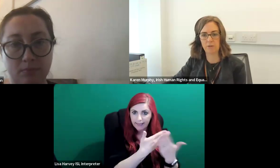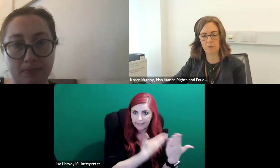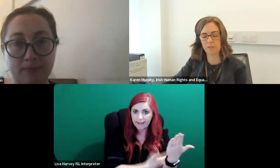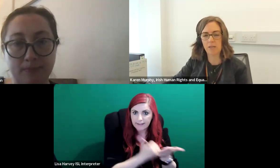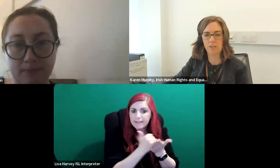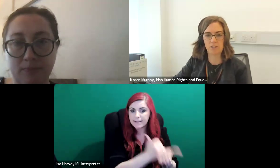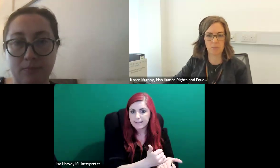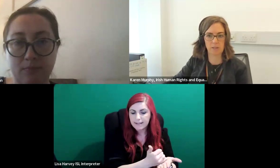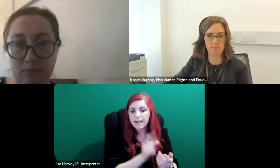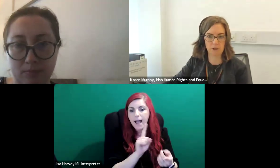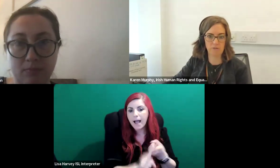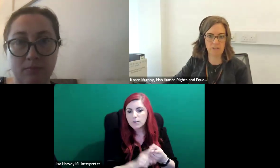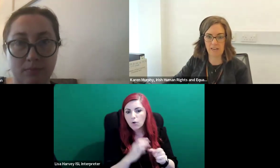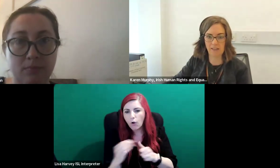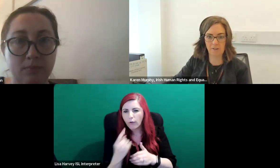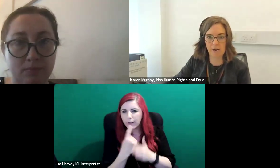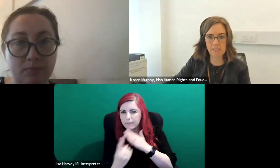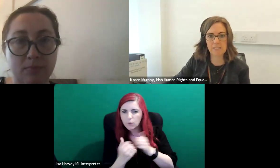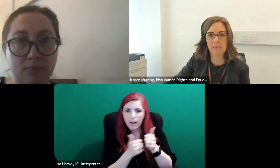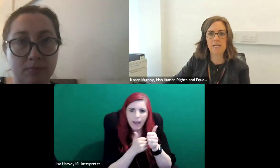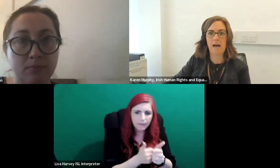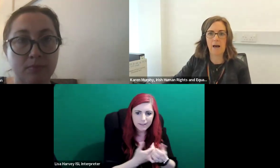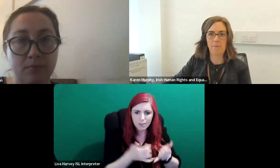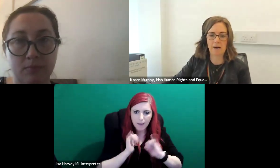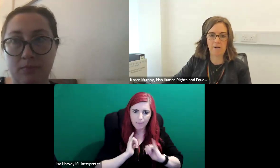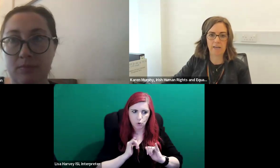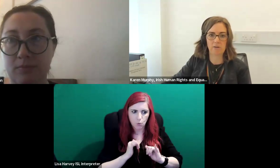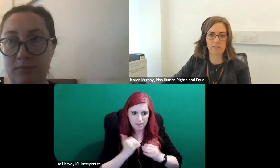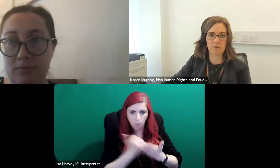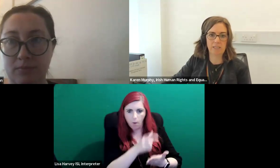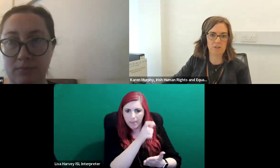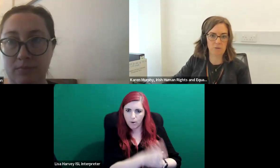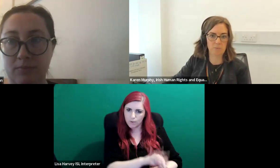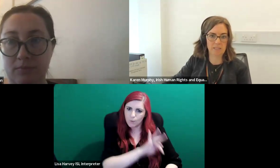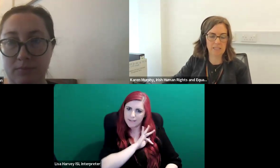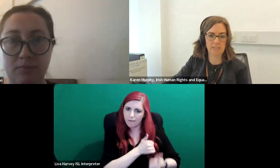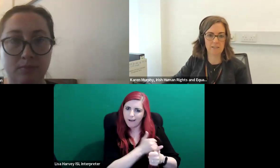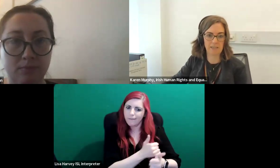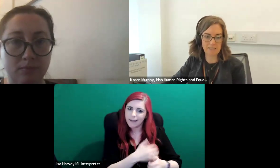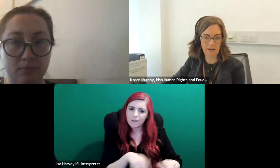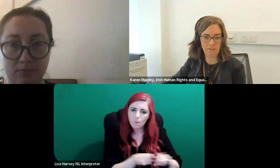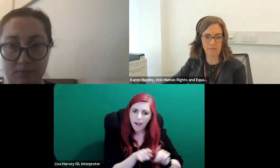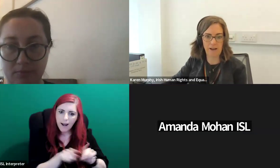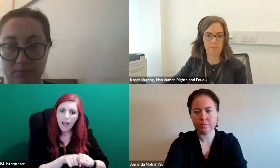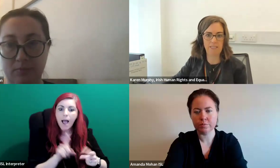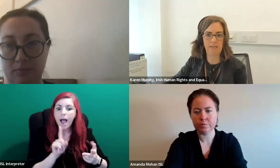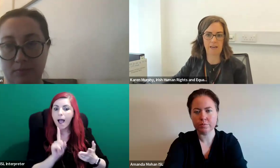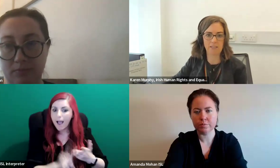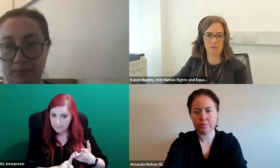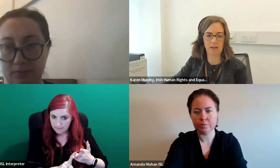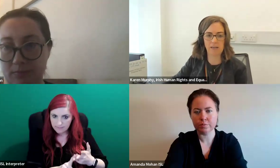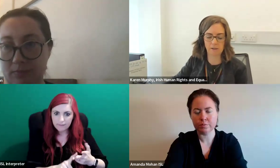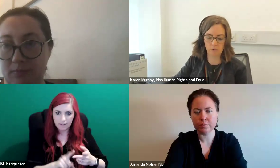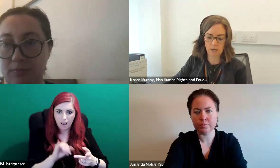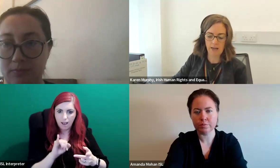well to individuals to support them to vindicate their rights. And IRIC can also institute proceedings itself and take